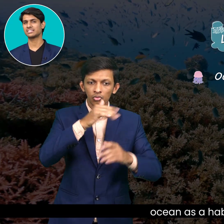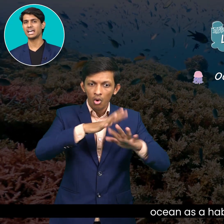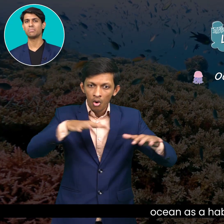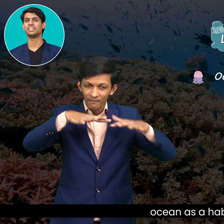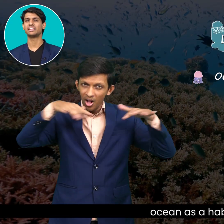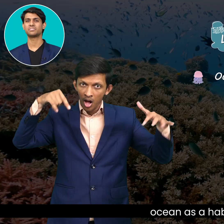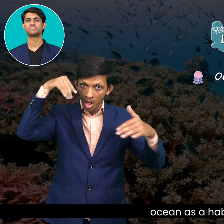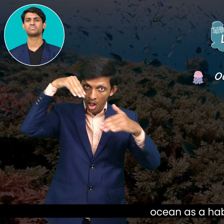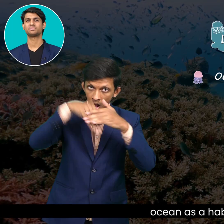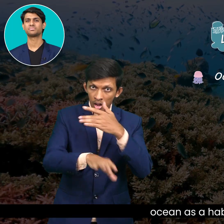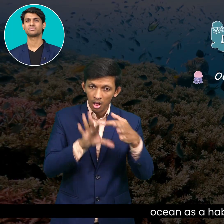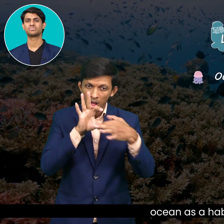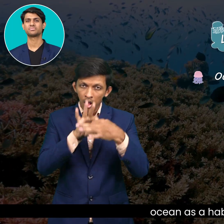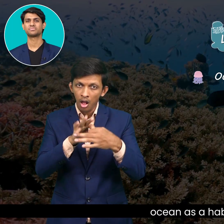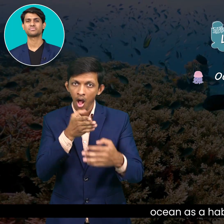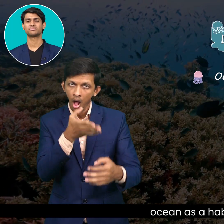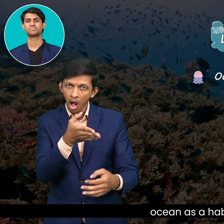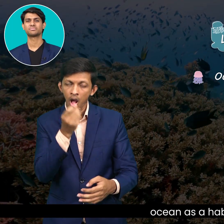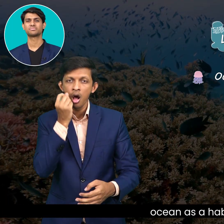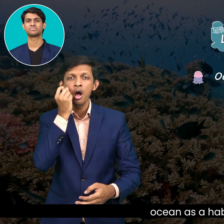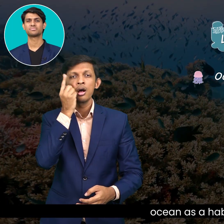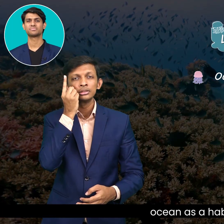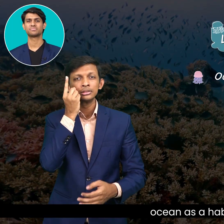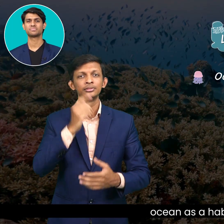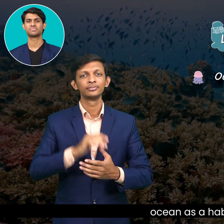ocean as a habitat.